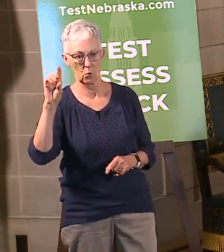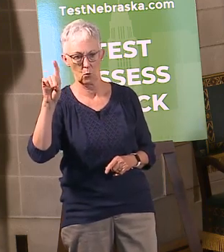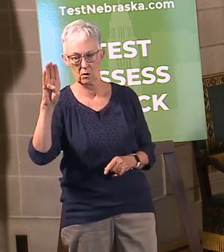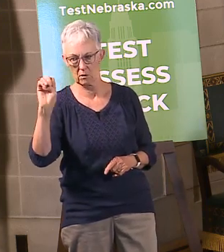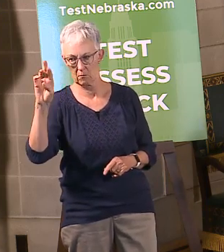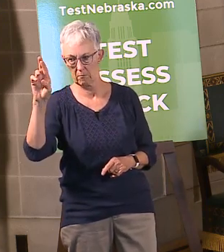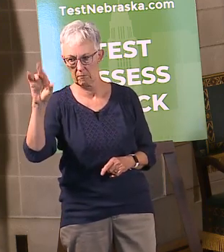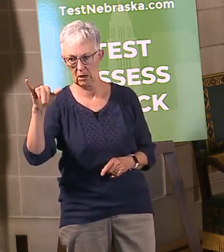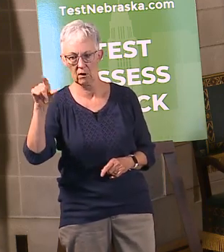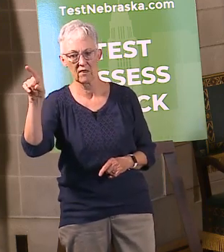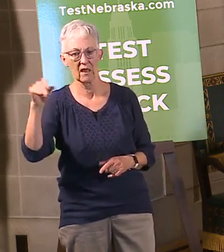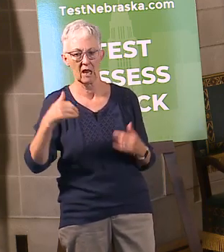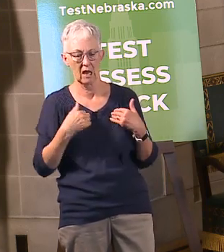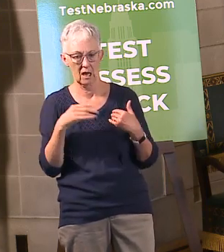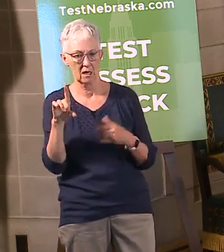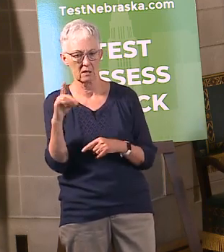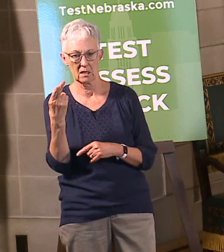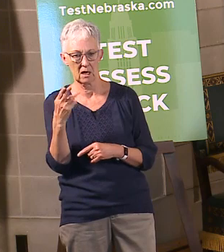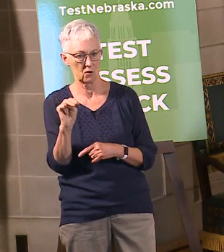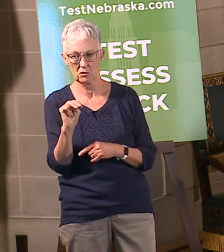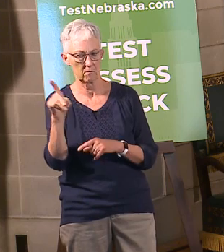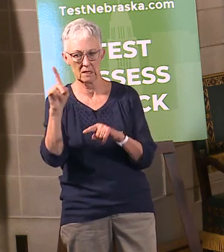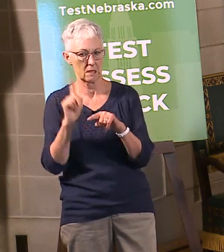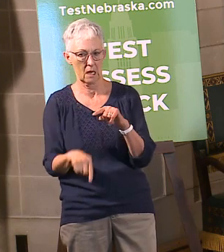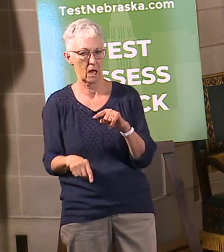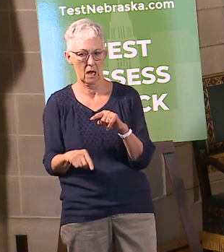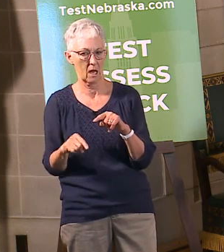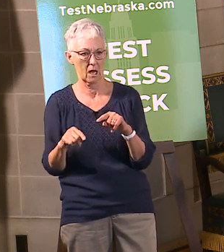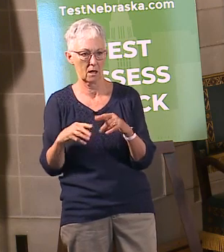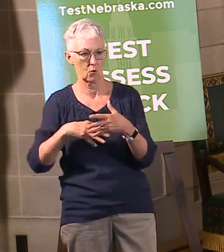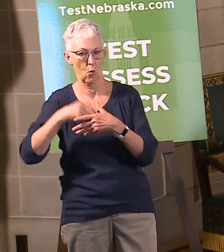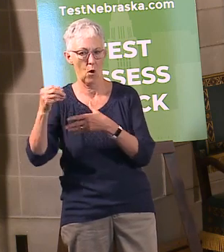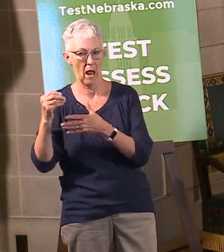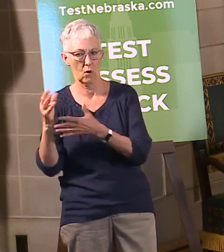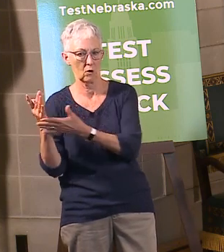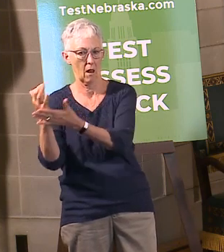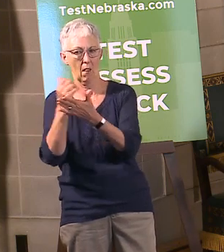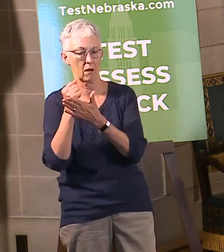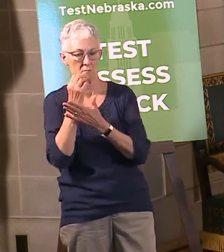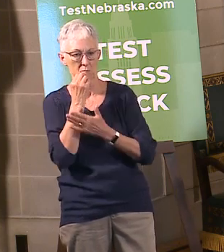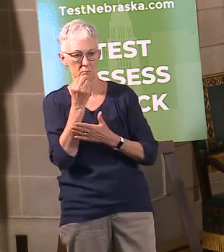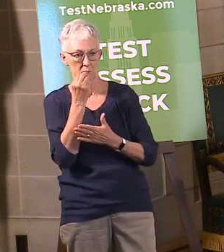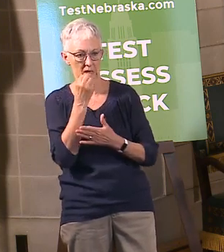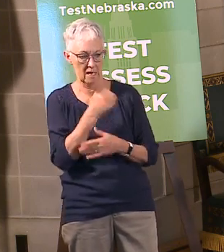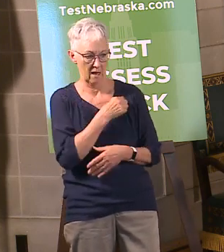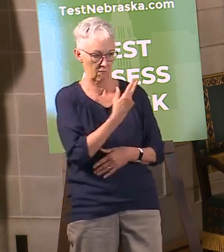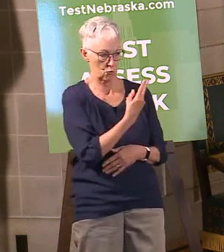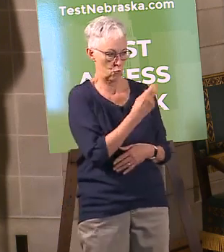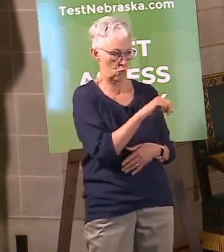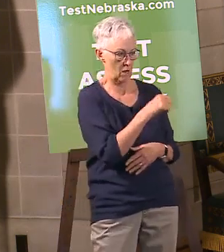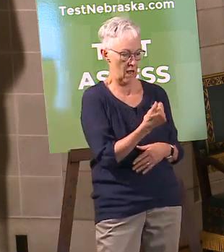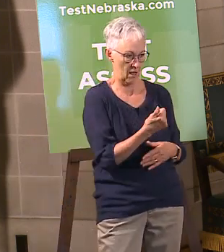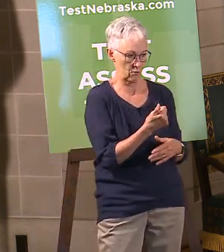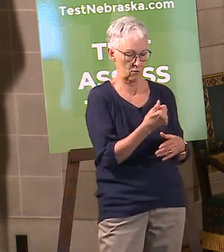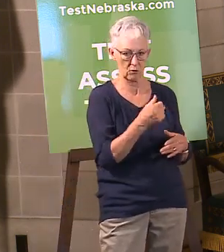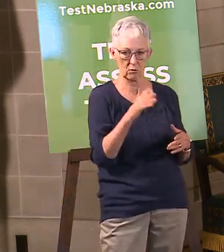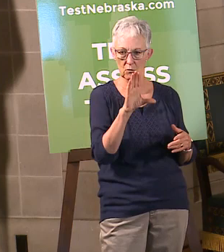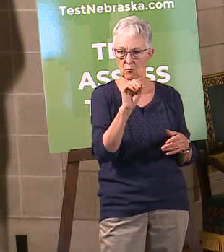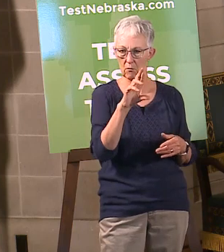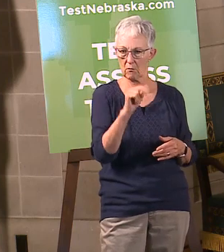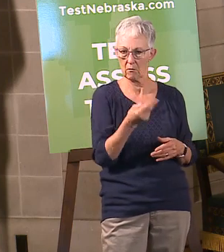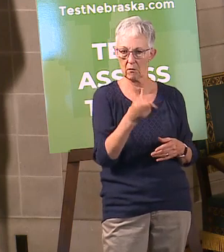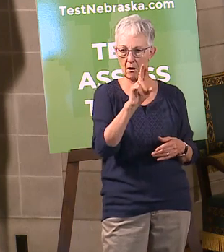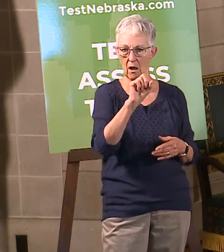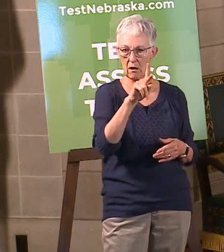measures that prevent them from doing that right now. There are 2 other councils in the state of Nebraska, Cornhusker Council,